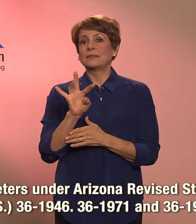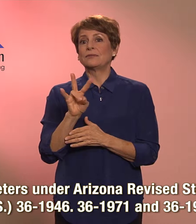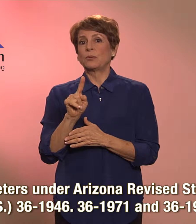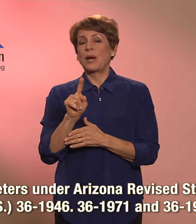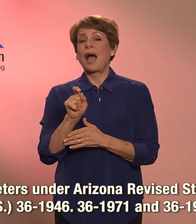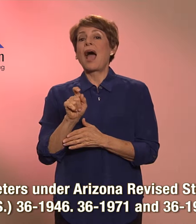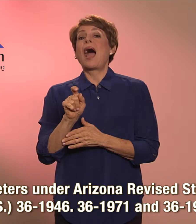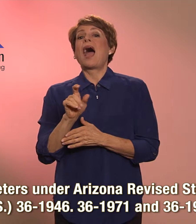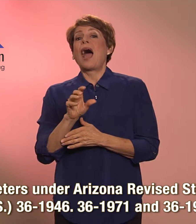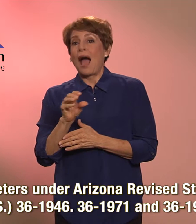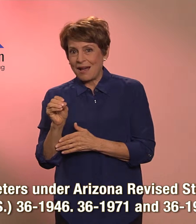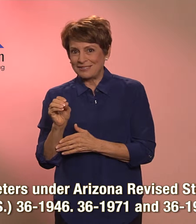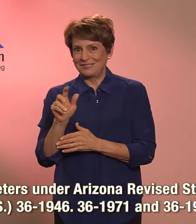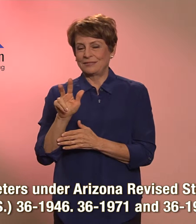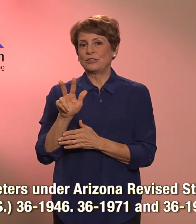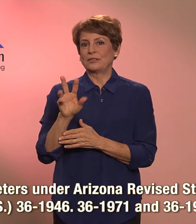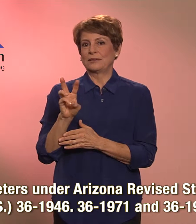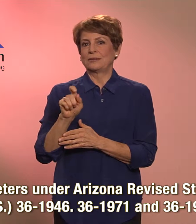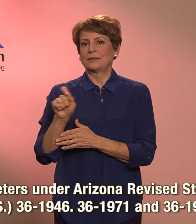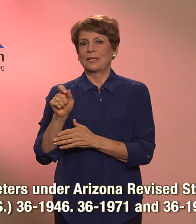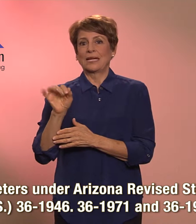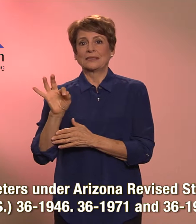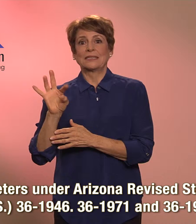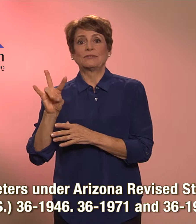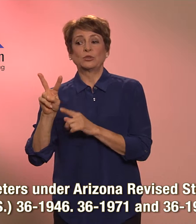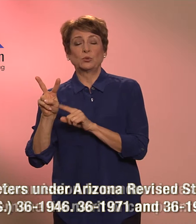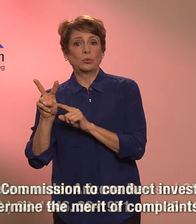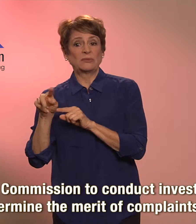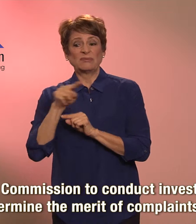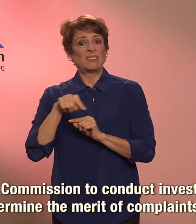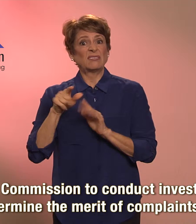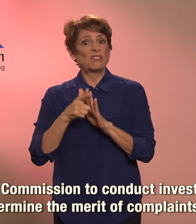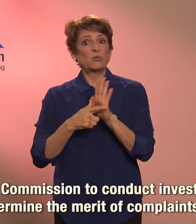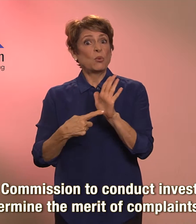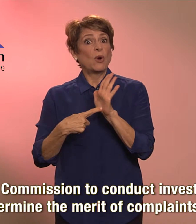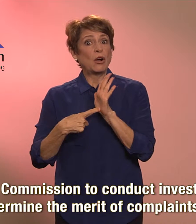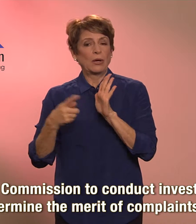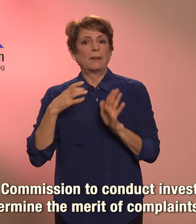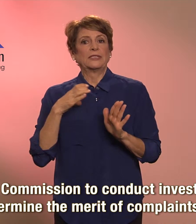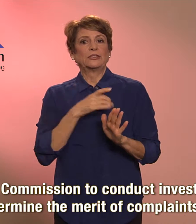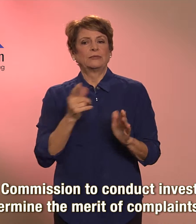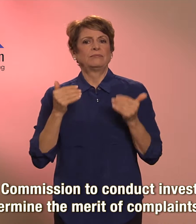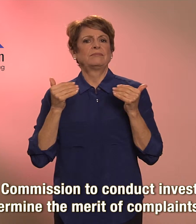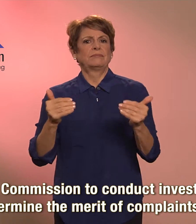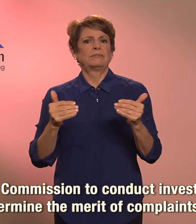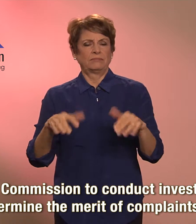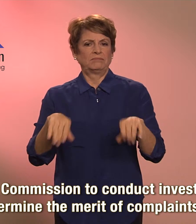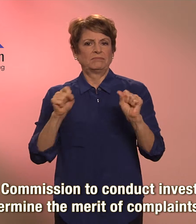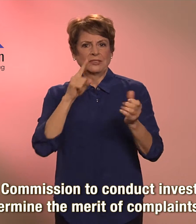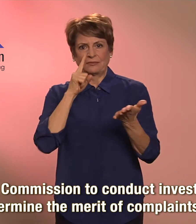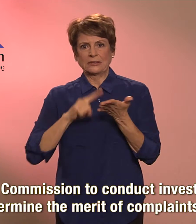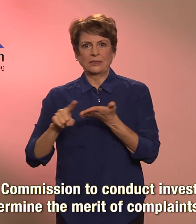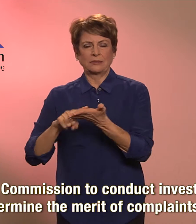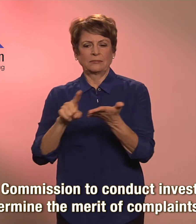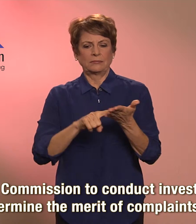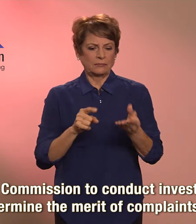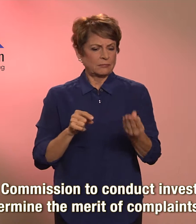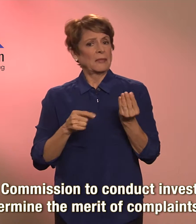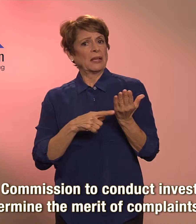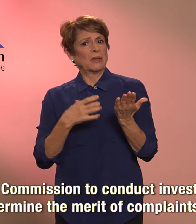36-1971, and 36-1972 require the Commission to conduct investigations, determine